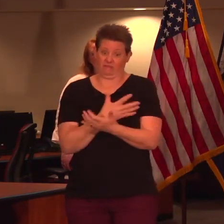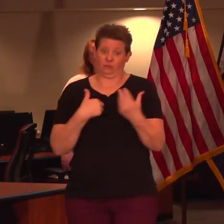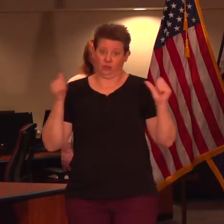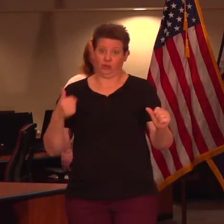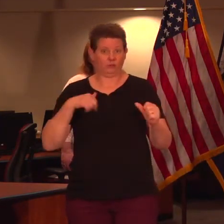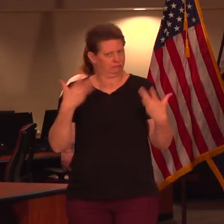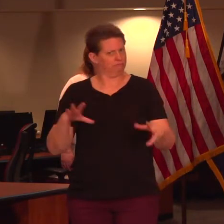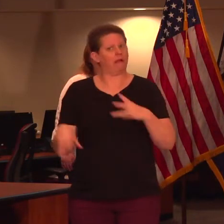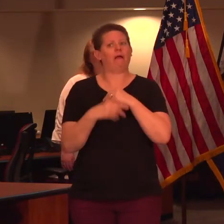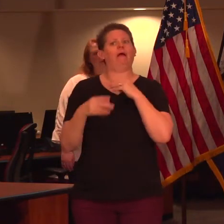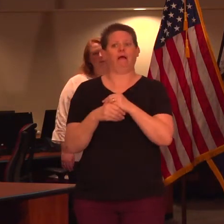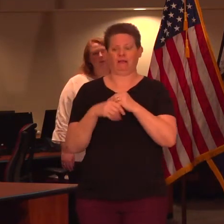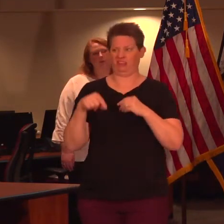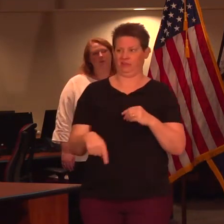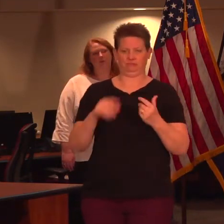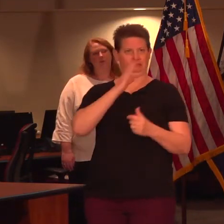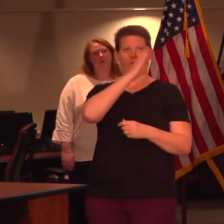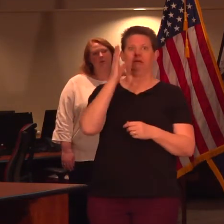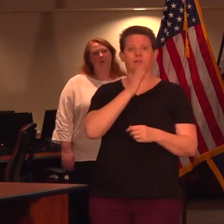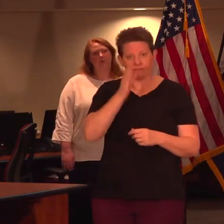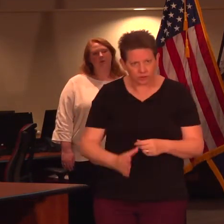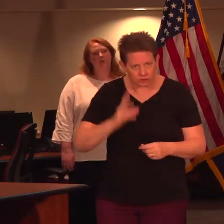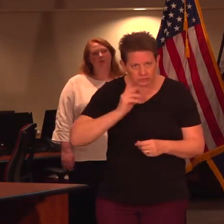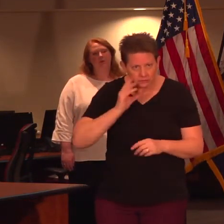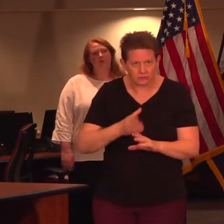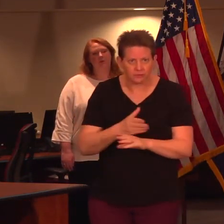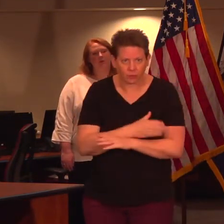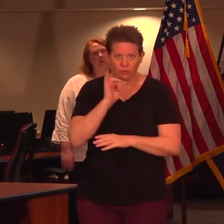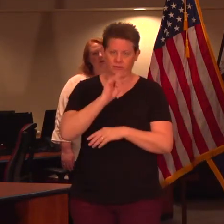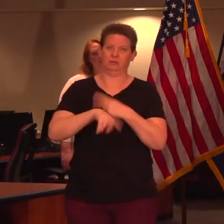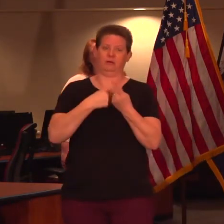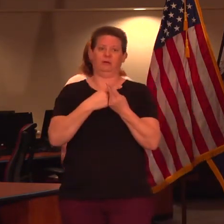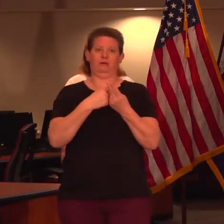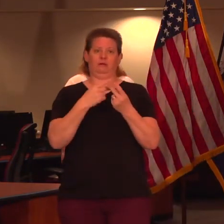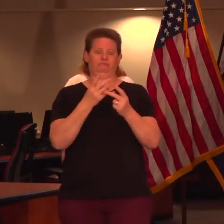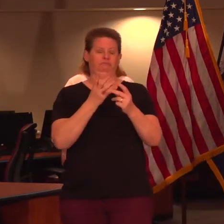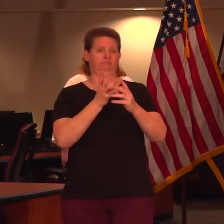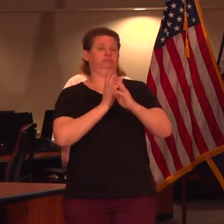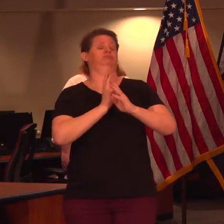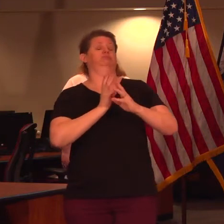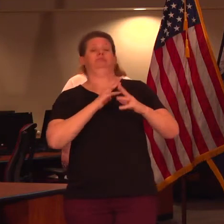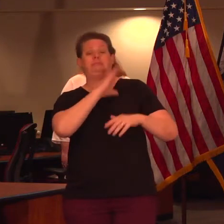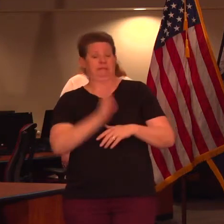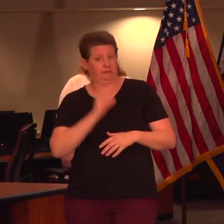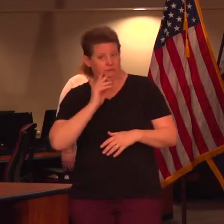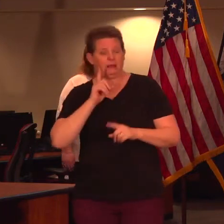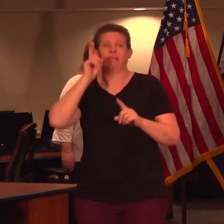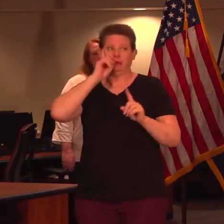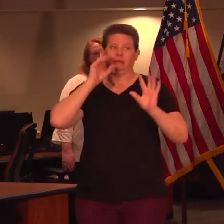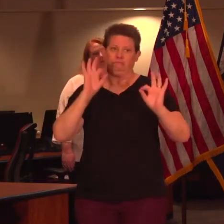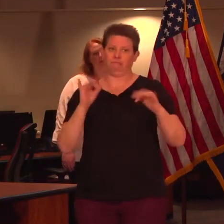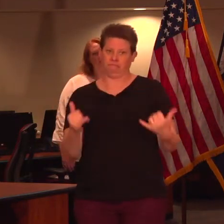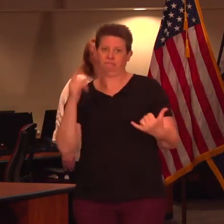bring in this unprecedented onslaught of claims to handle them, and we think we have a handle on it now, but